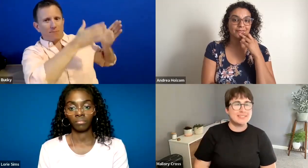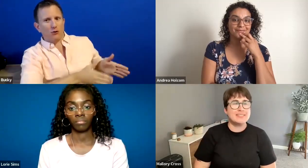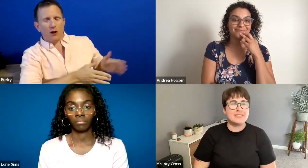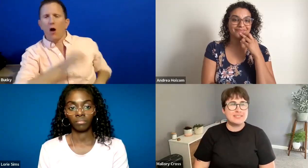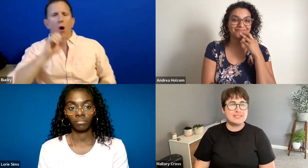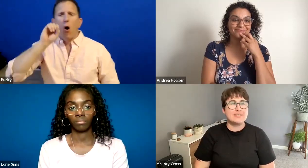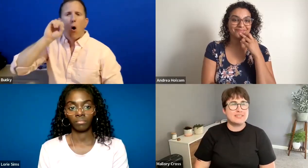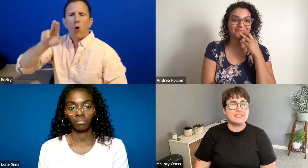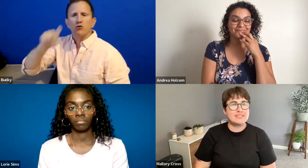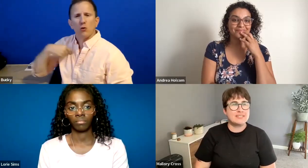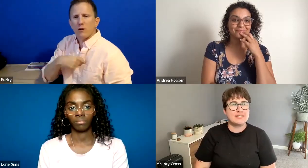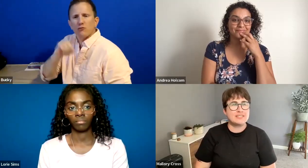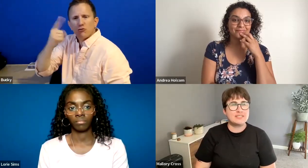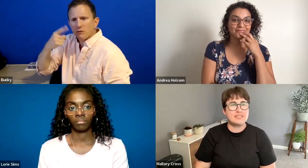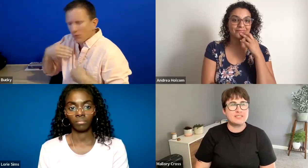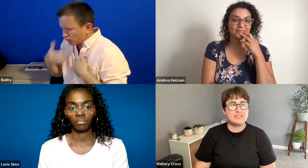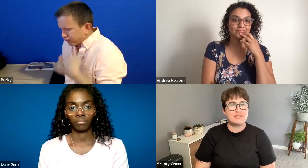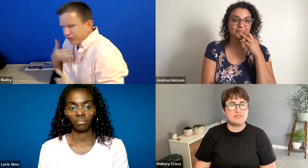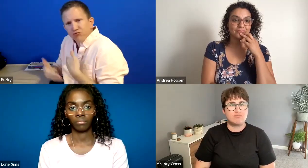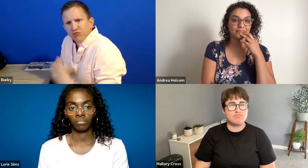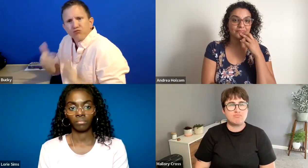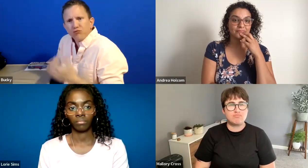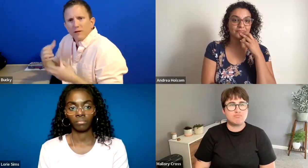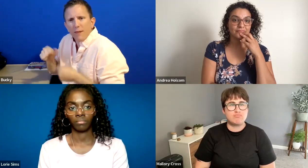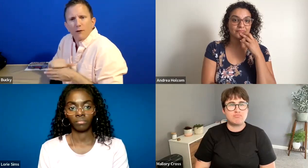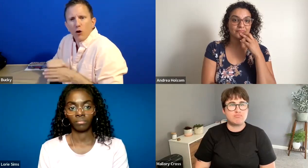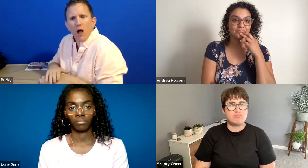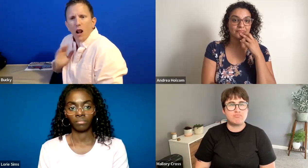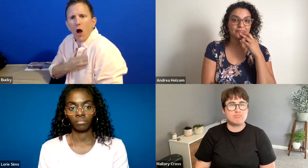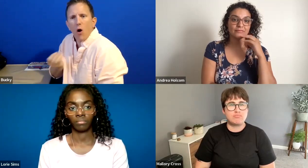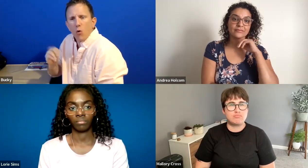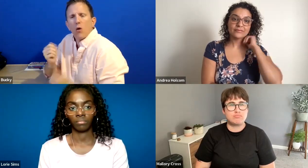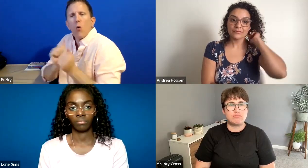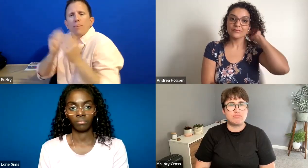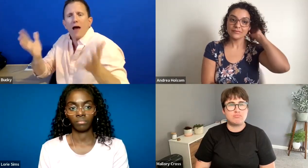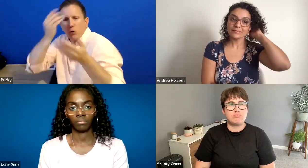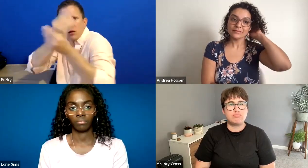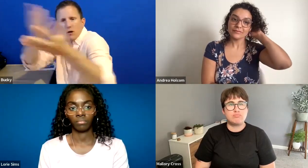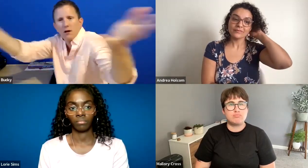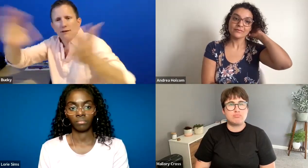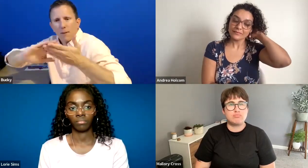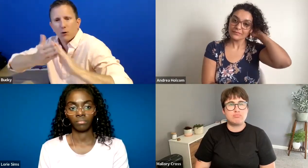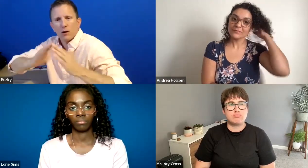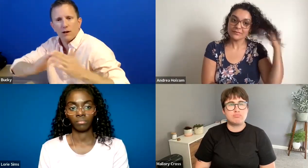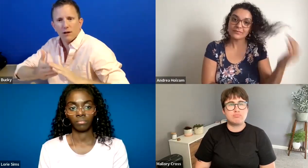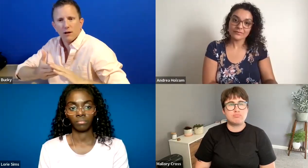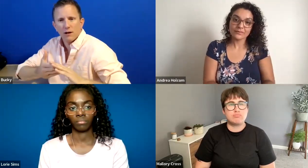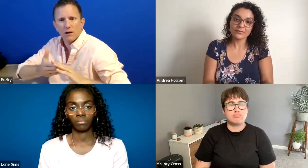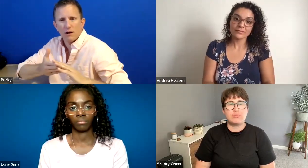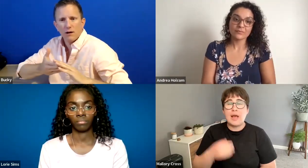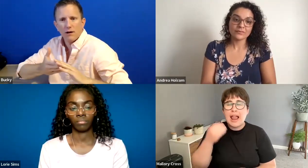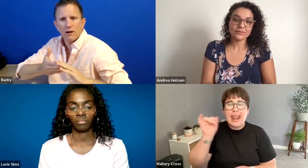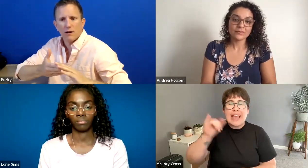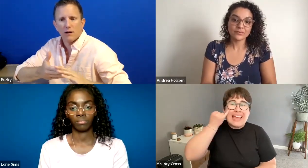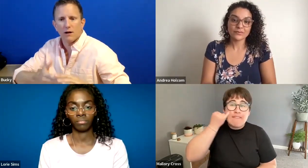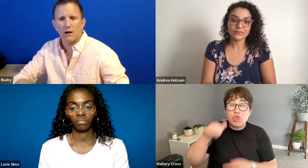greater community about why we're doing this training? Or should we in fact just do these trainings quietly without